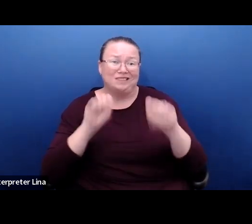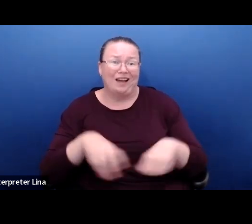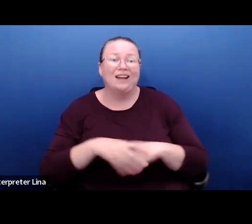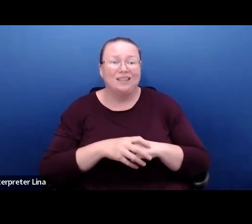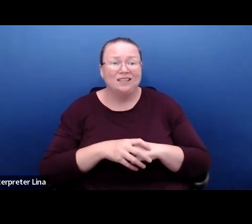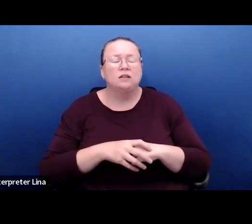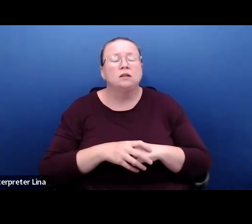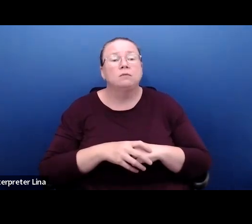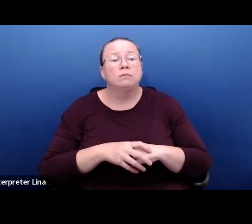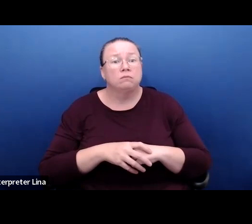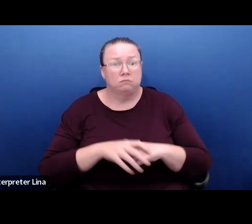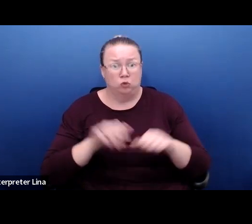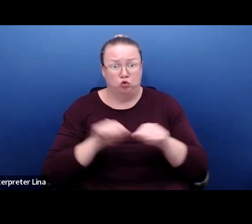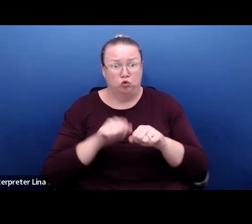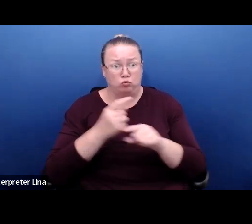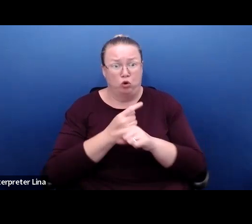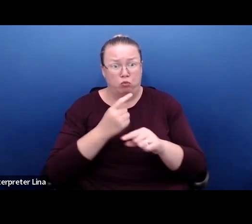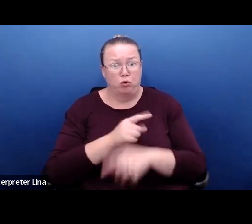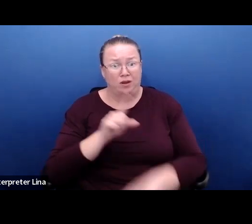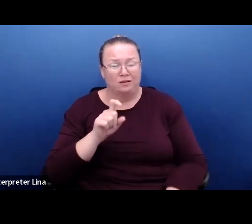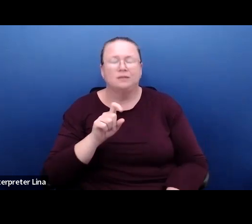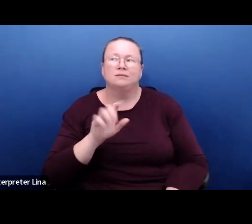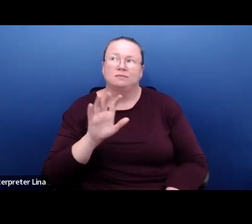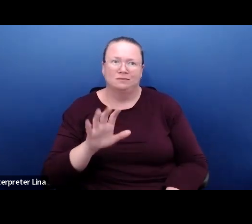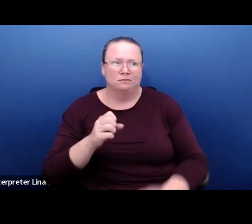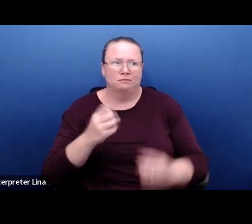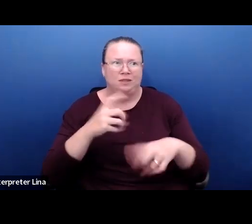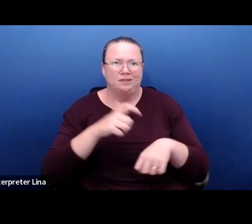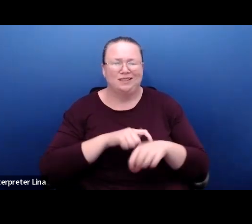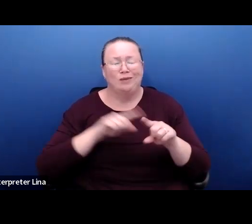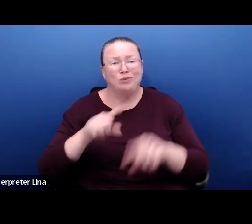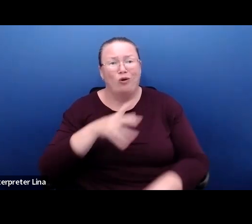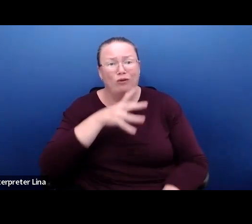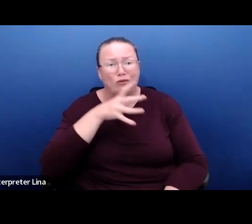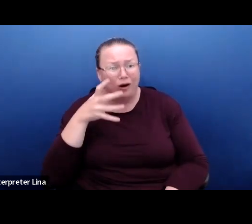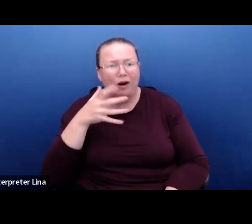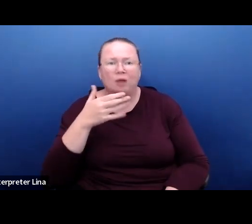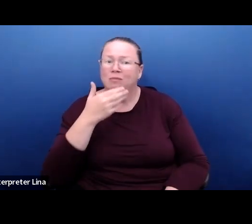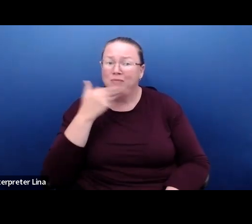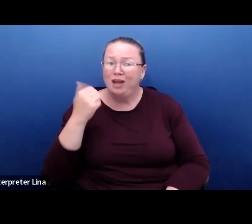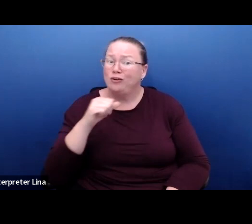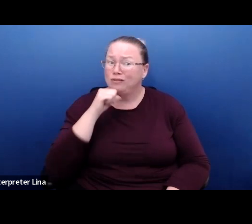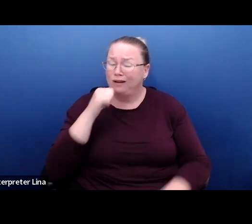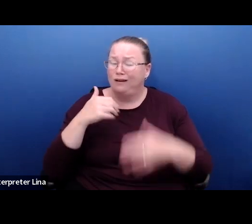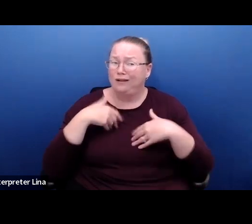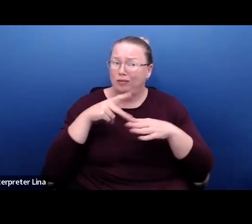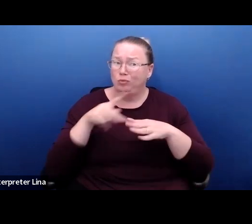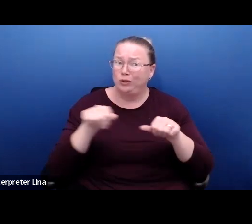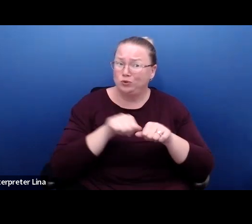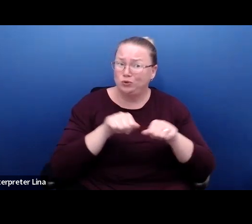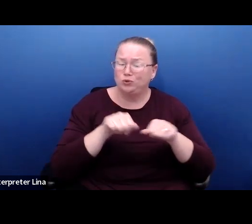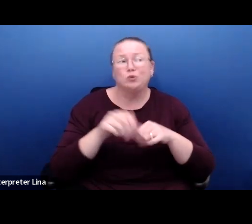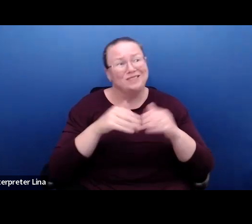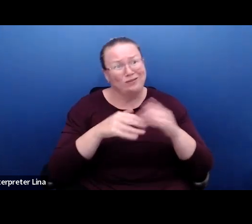And are you wearing the correct shoes? I've gone to many farms where it's much better to not be wearing professional shoes, even though that's what the